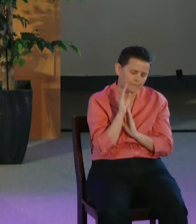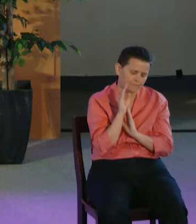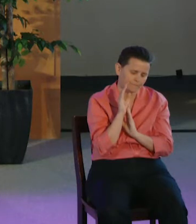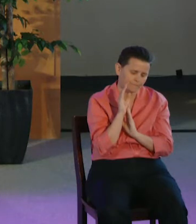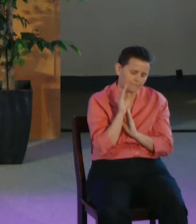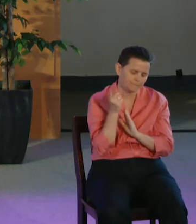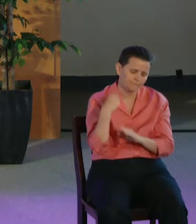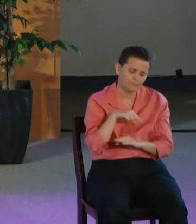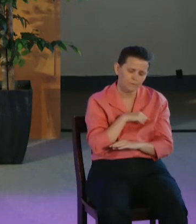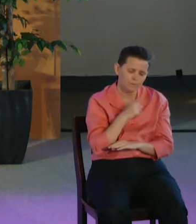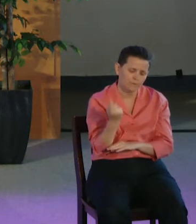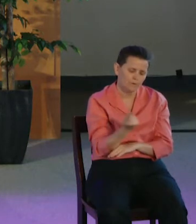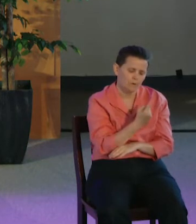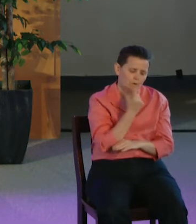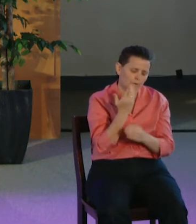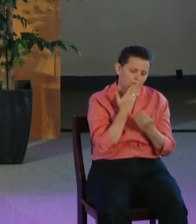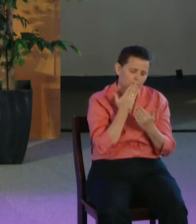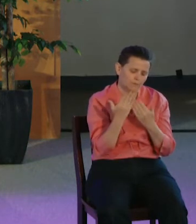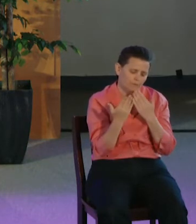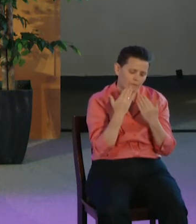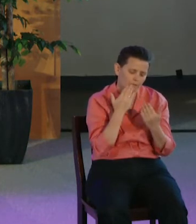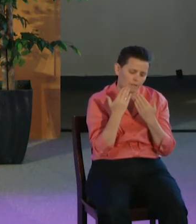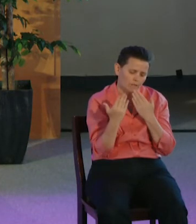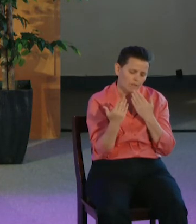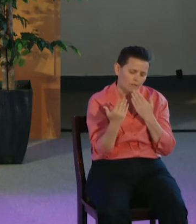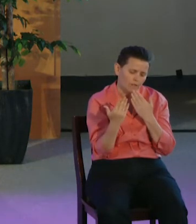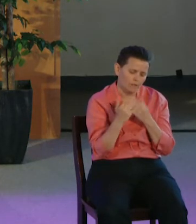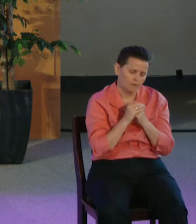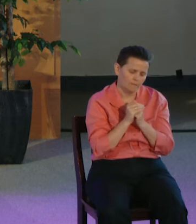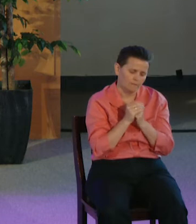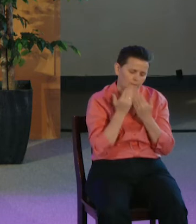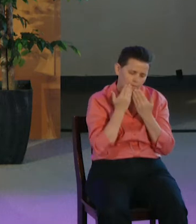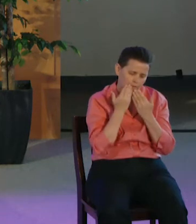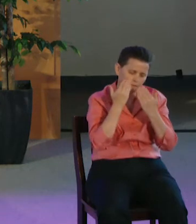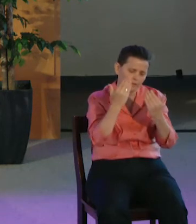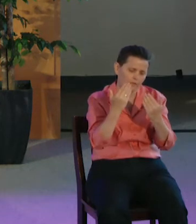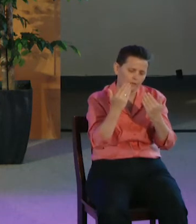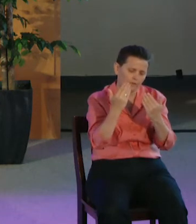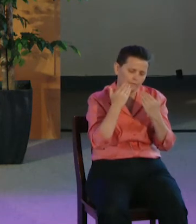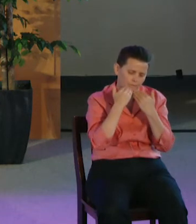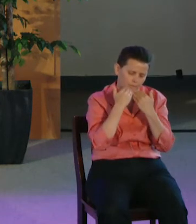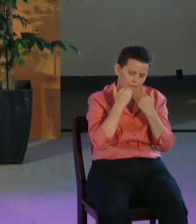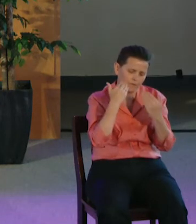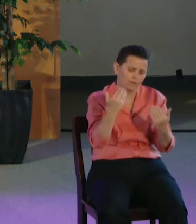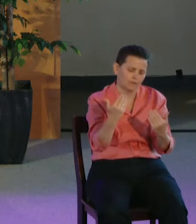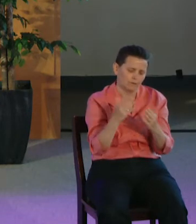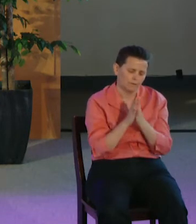so grateful. And so once again, we say thank you, thank you, thank